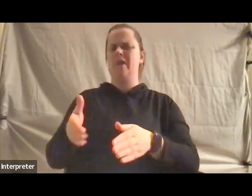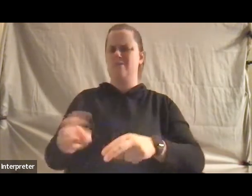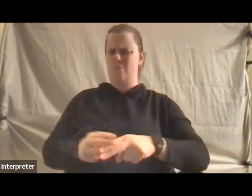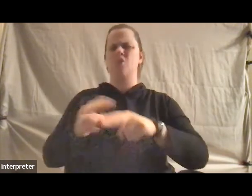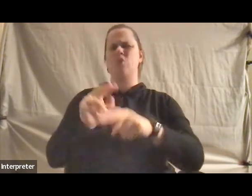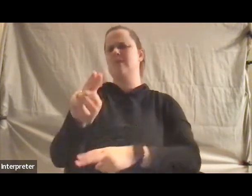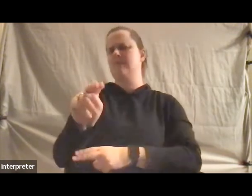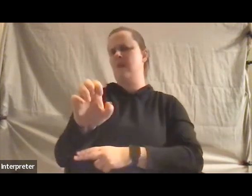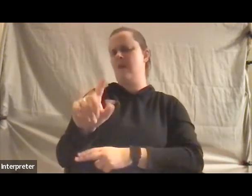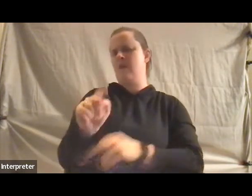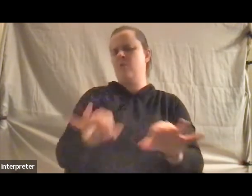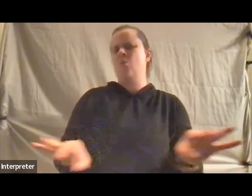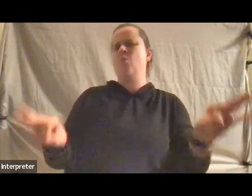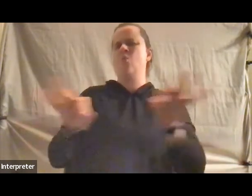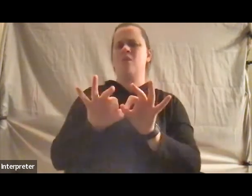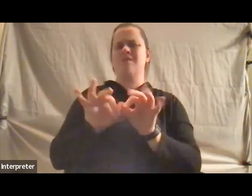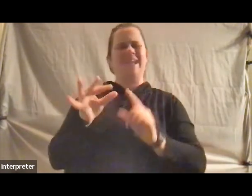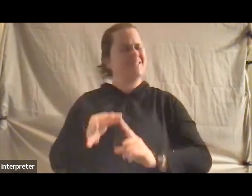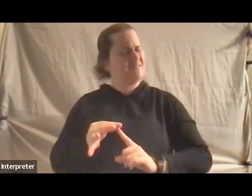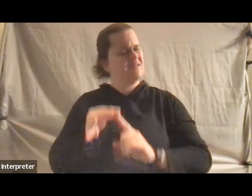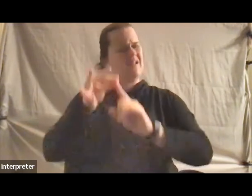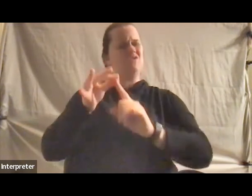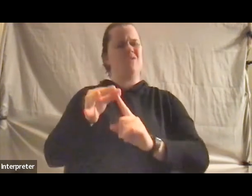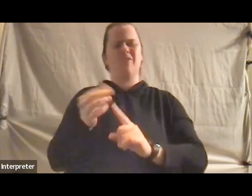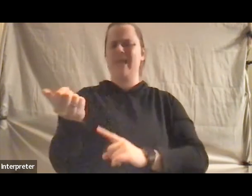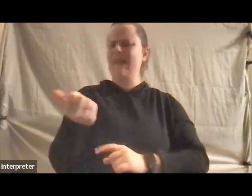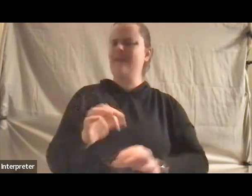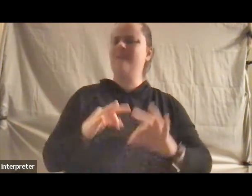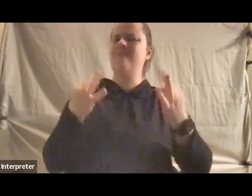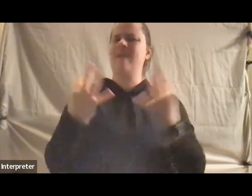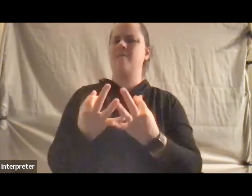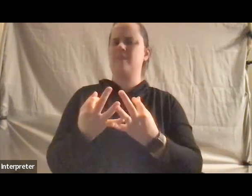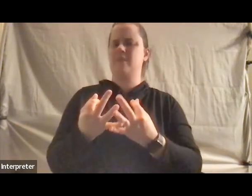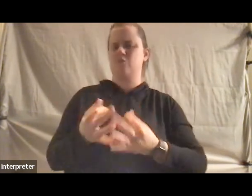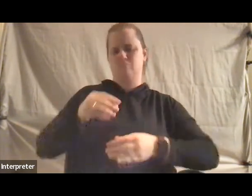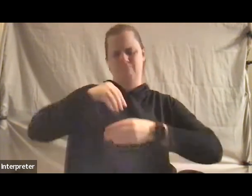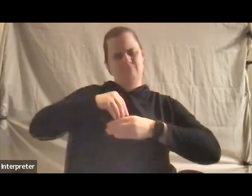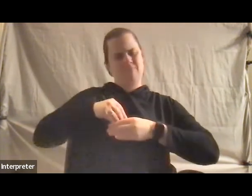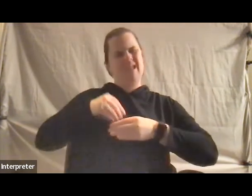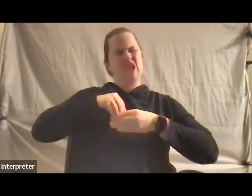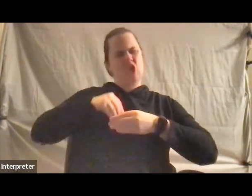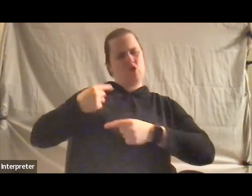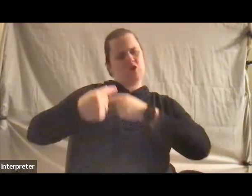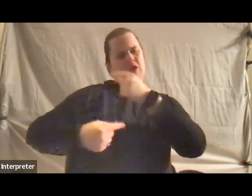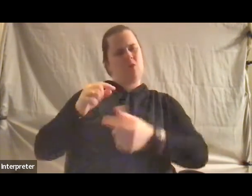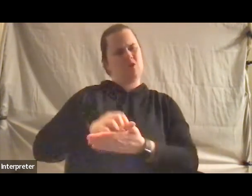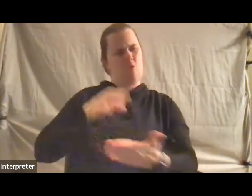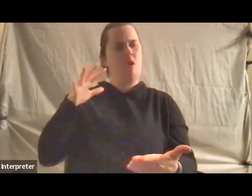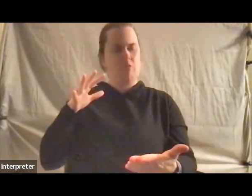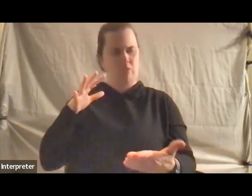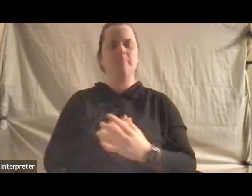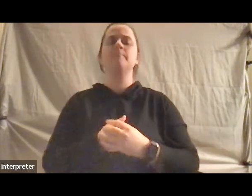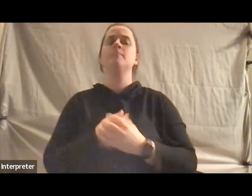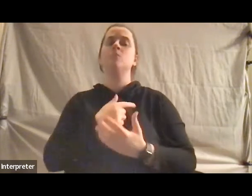is essential for any family to maintain intergenerational wealth. That is why we are also taking